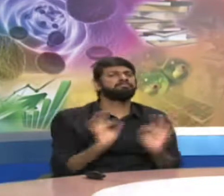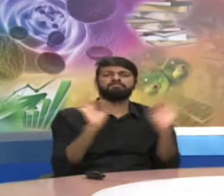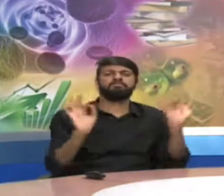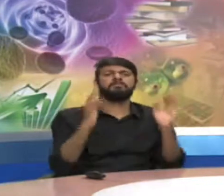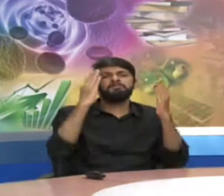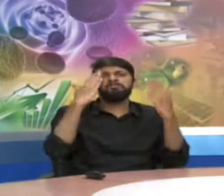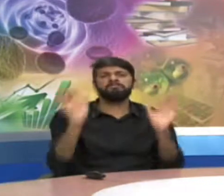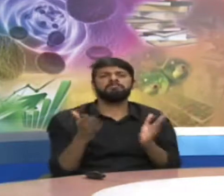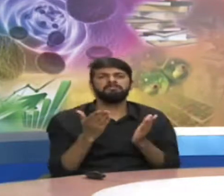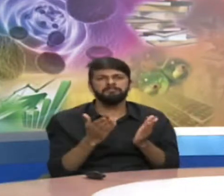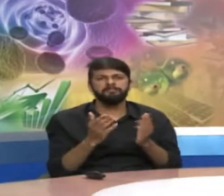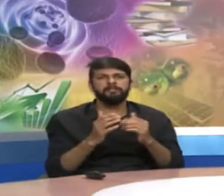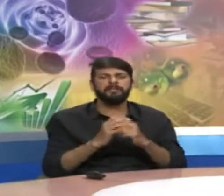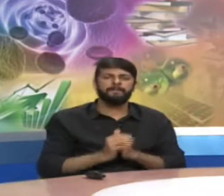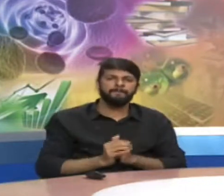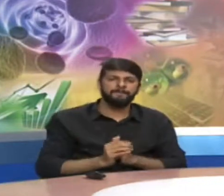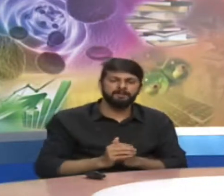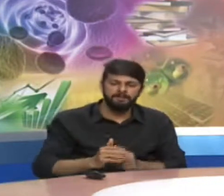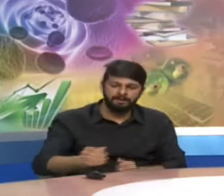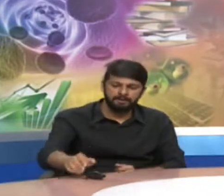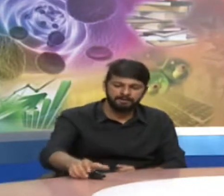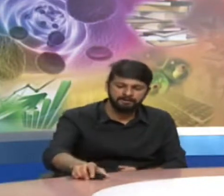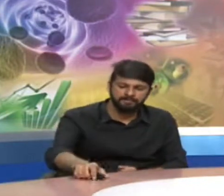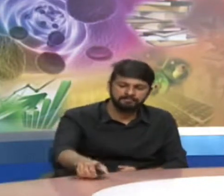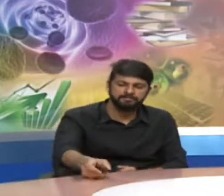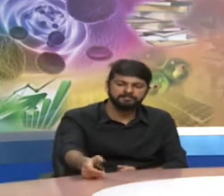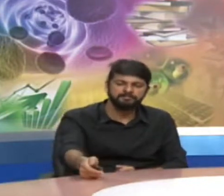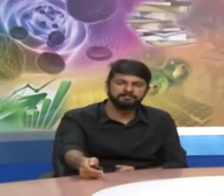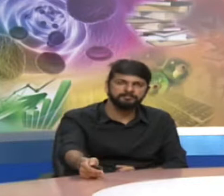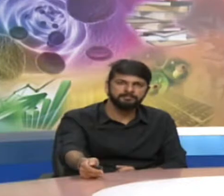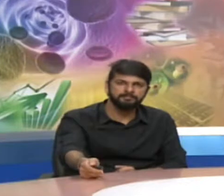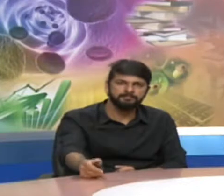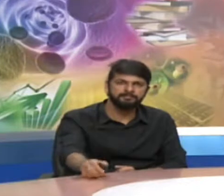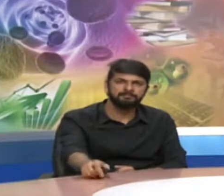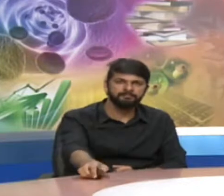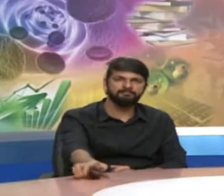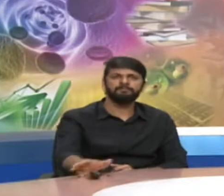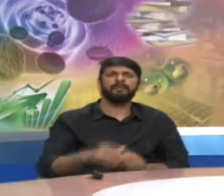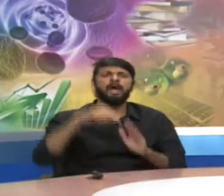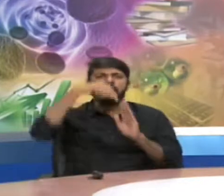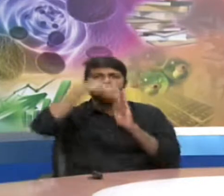bracket Ajanta, Maharashtra. The artist is still unknown.